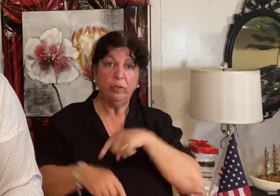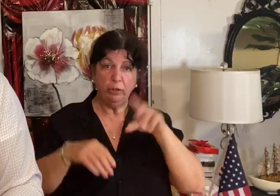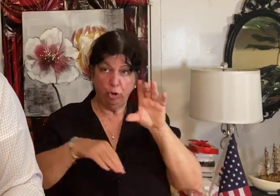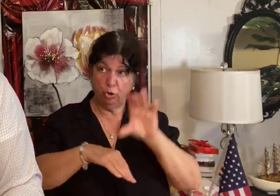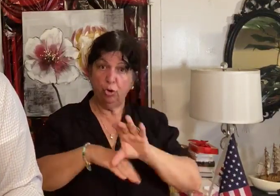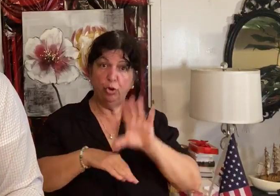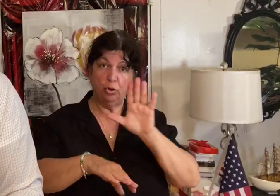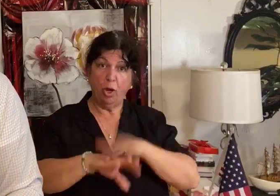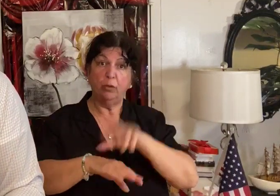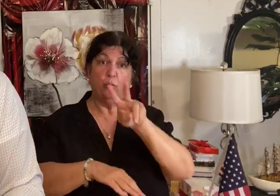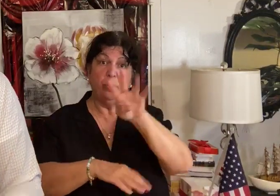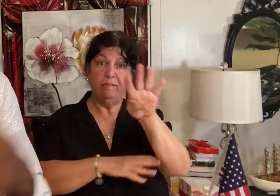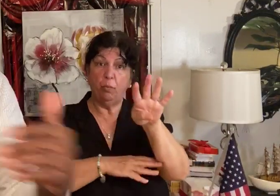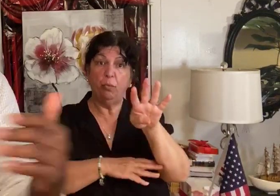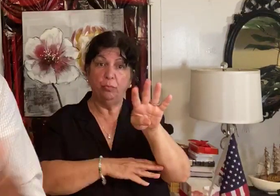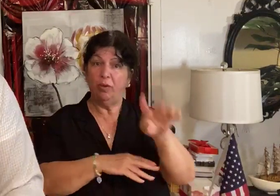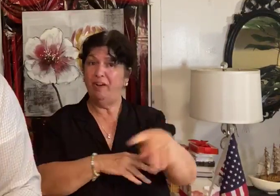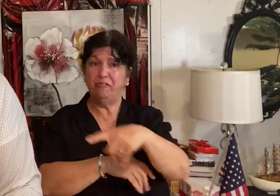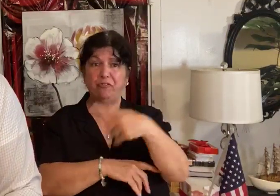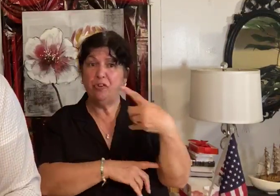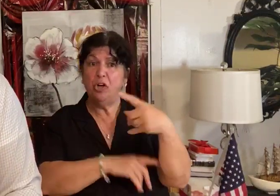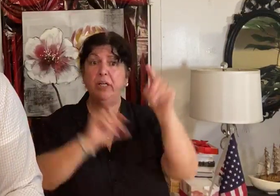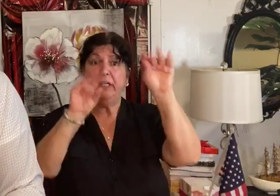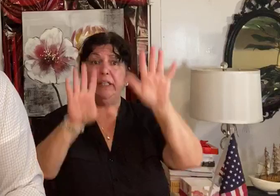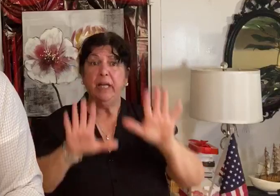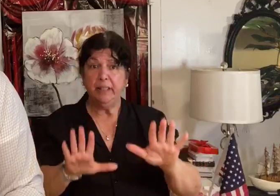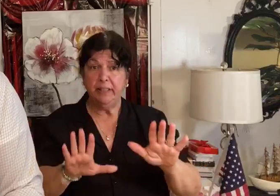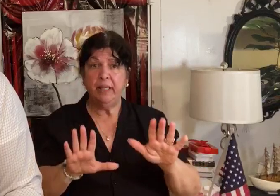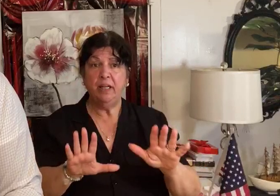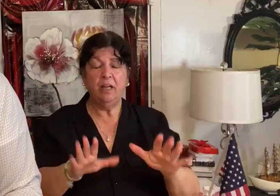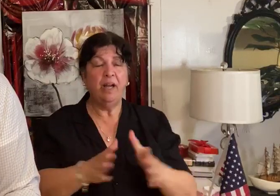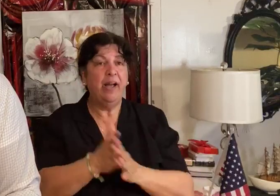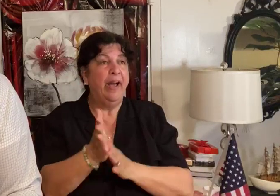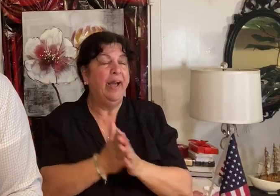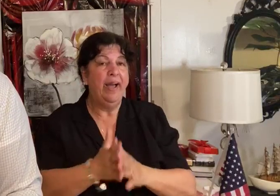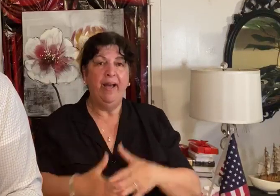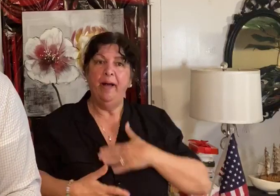that on the 24th, our first Sunday back.